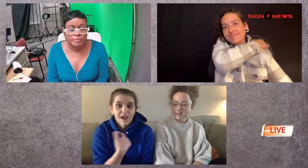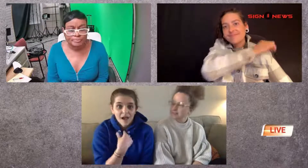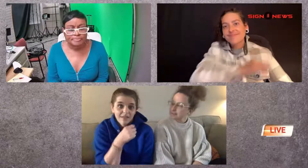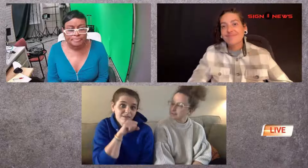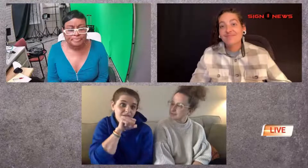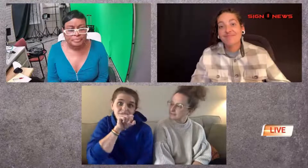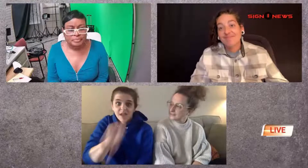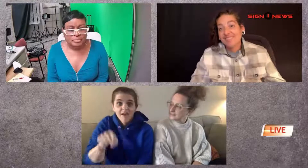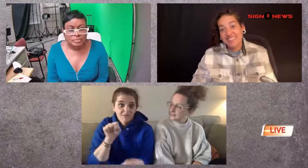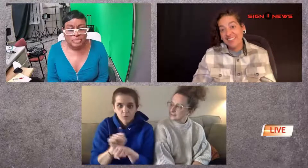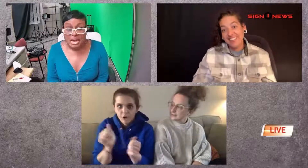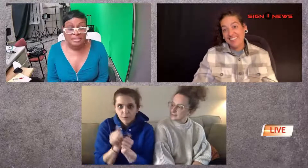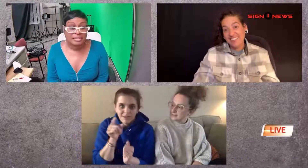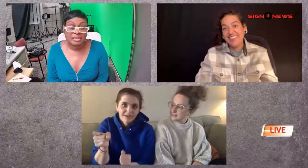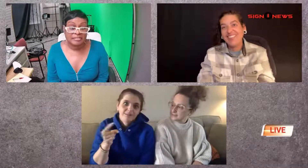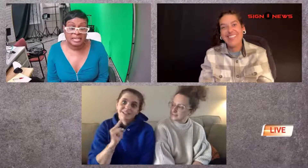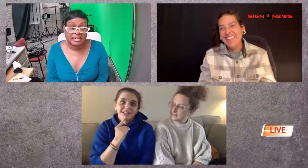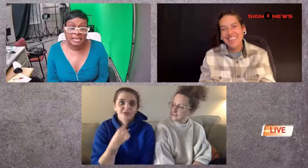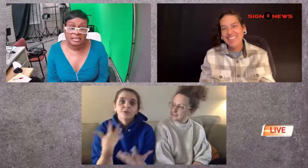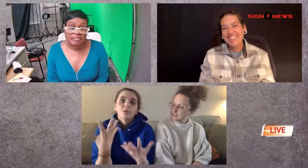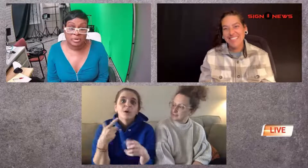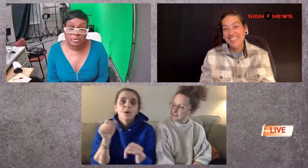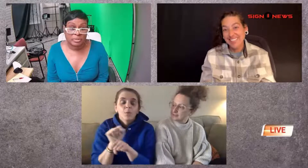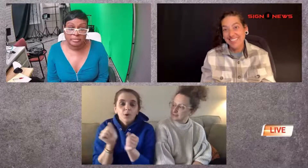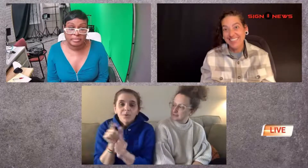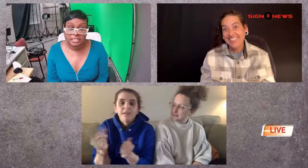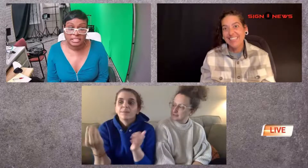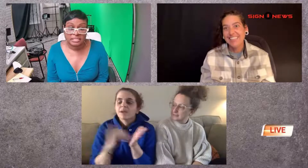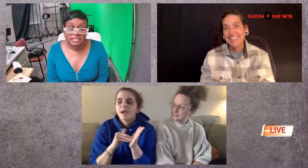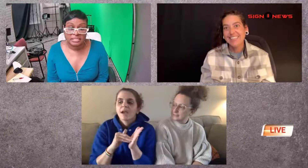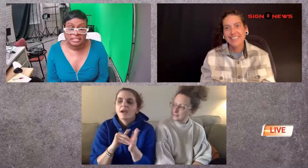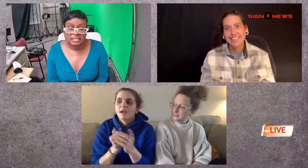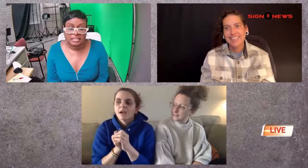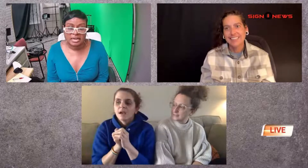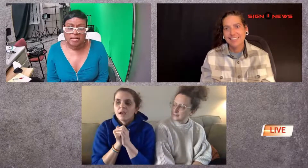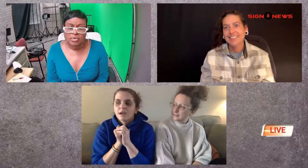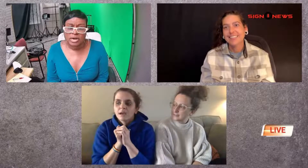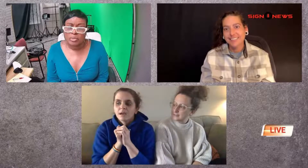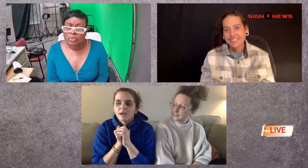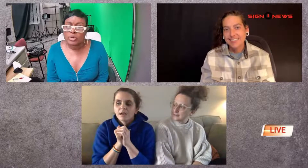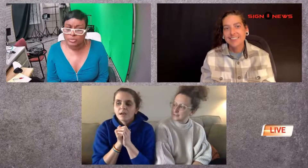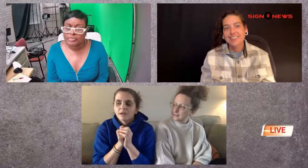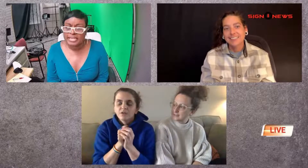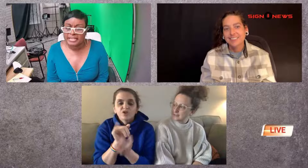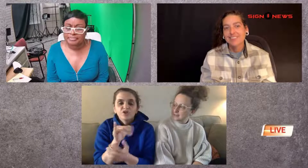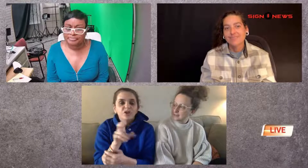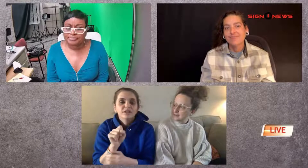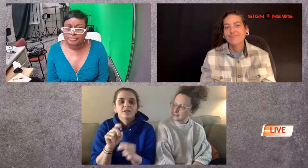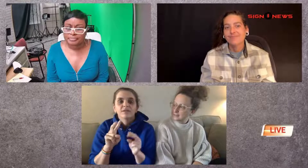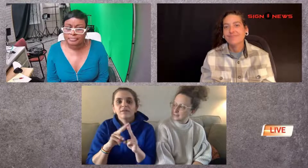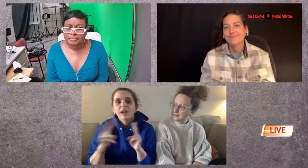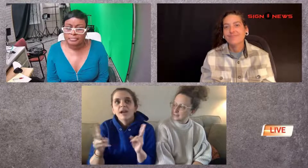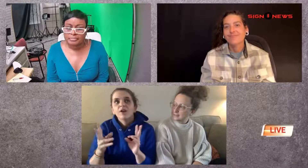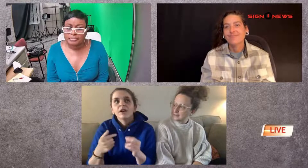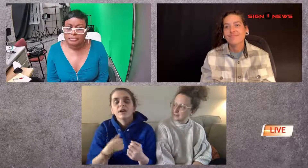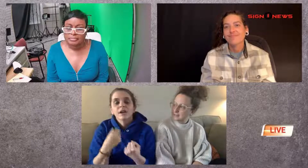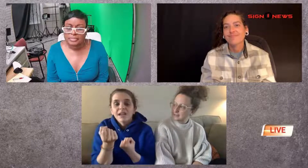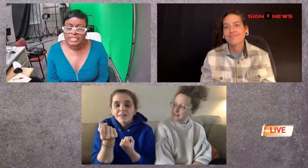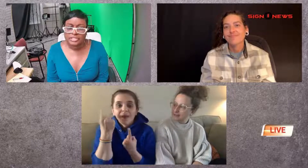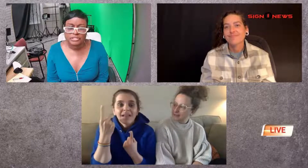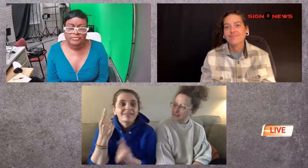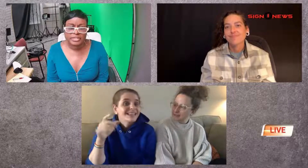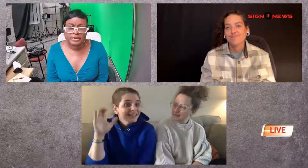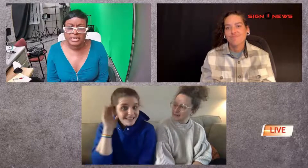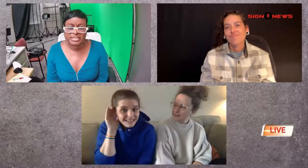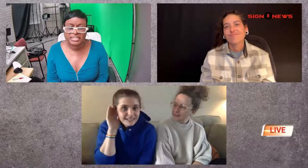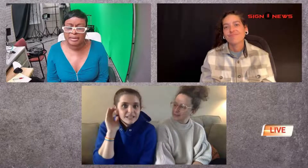more. I just love the guy. I love working with him. I want to work with him again. He's